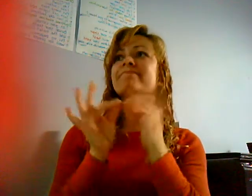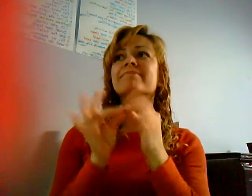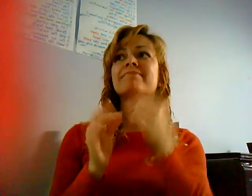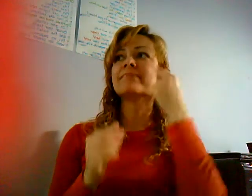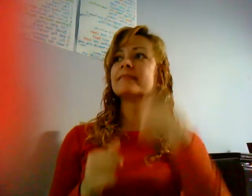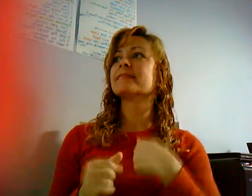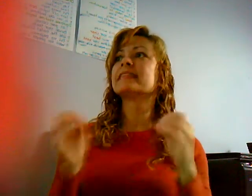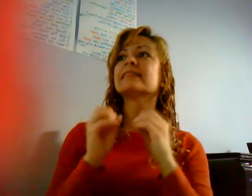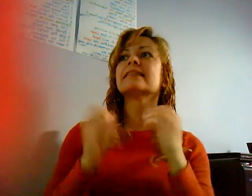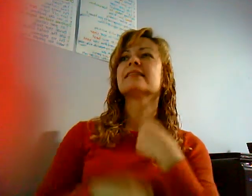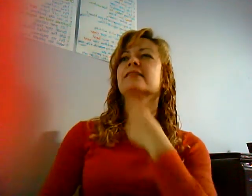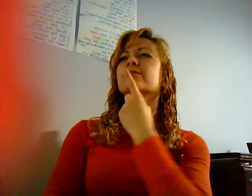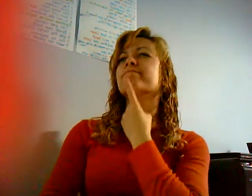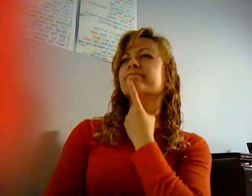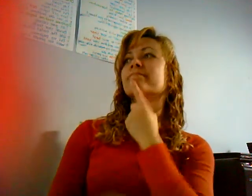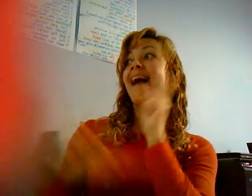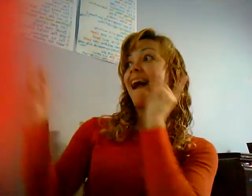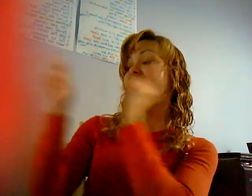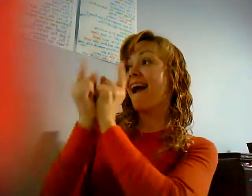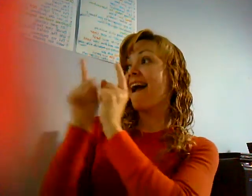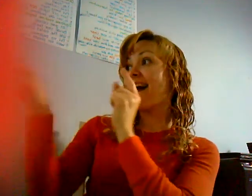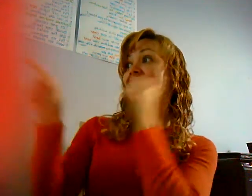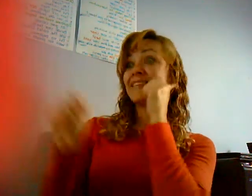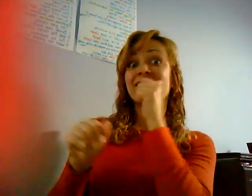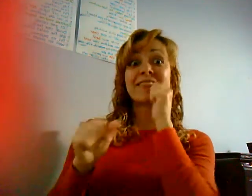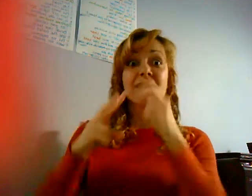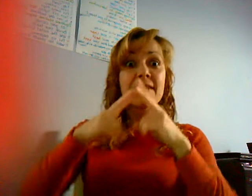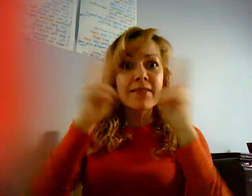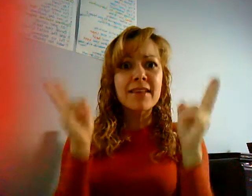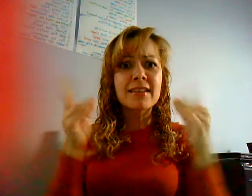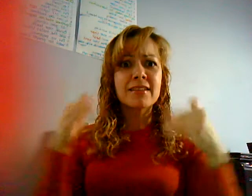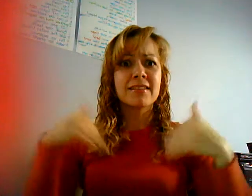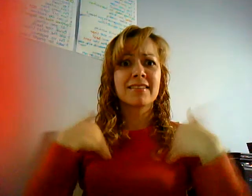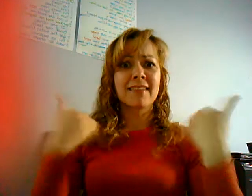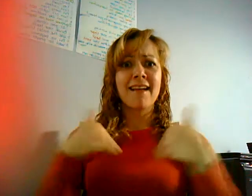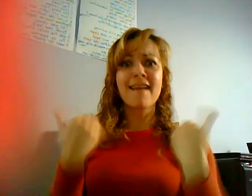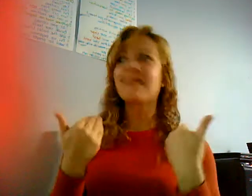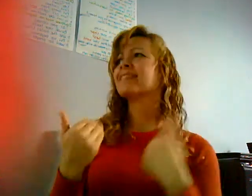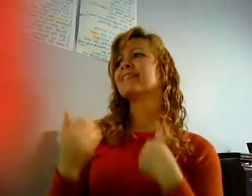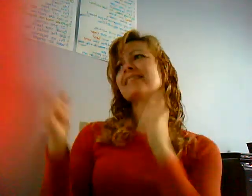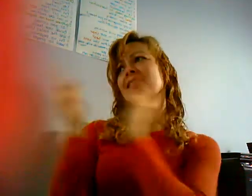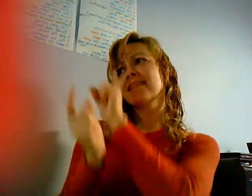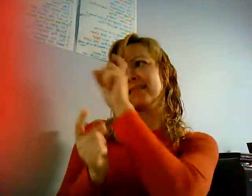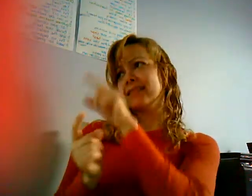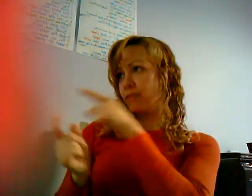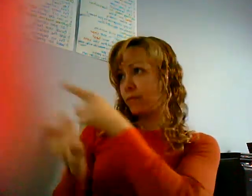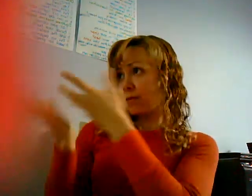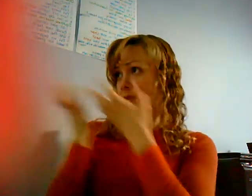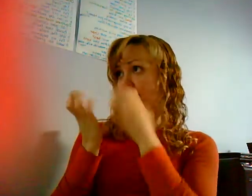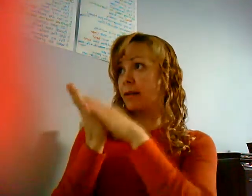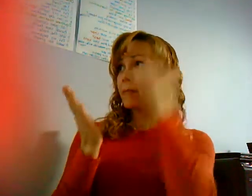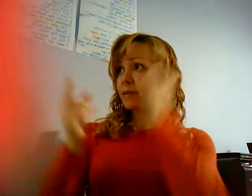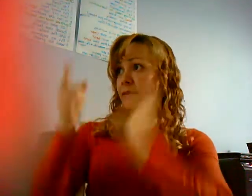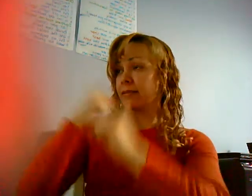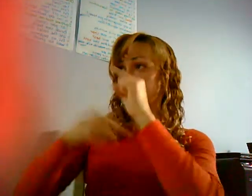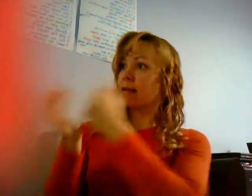see anyone that can interpret for me. So I saw this really young girl, and I asked her, do